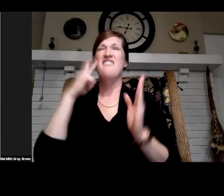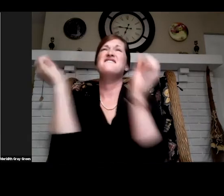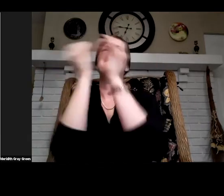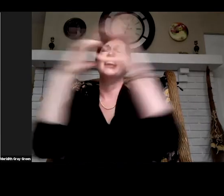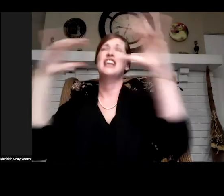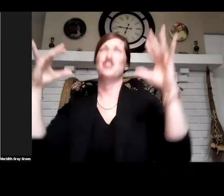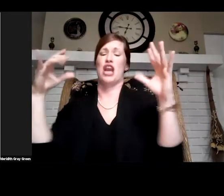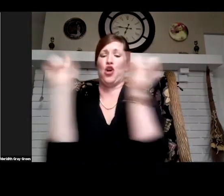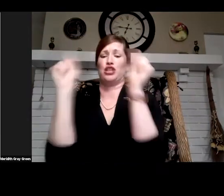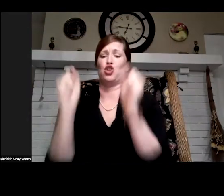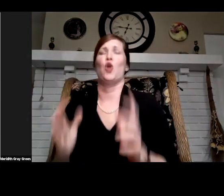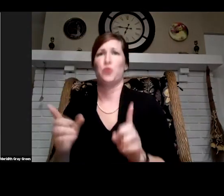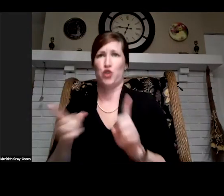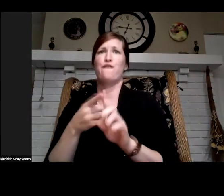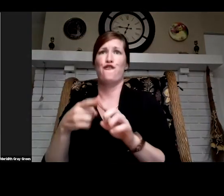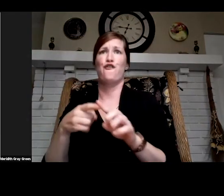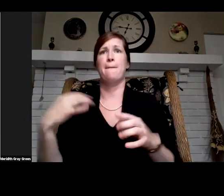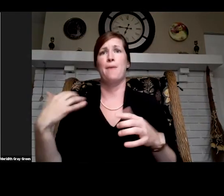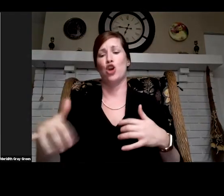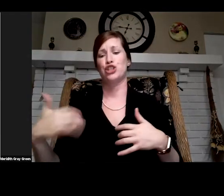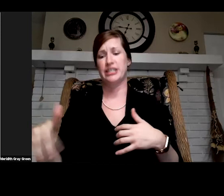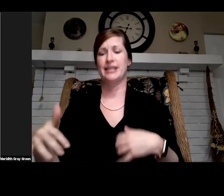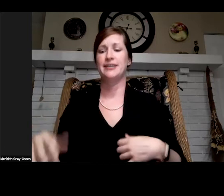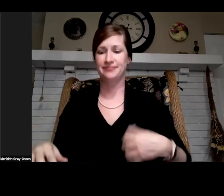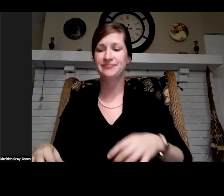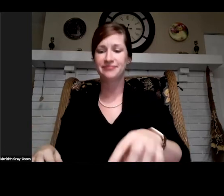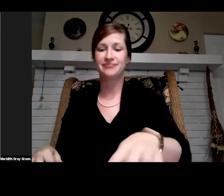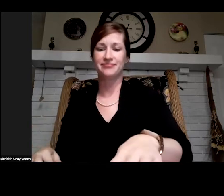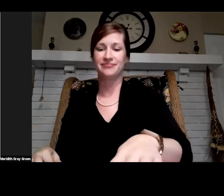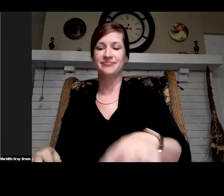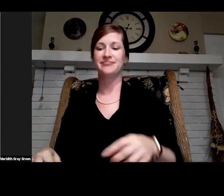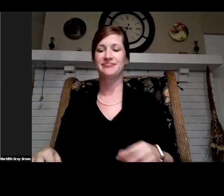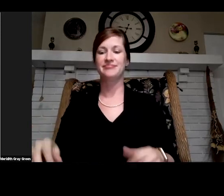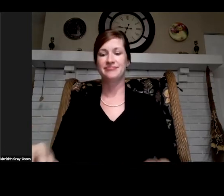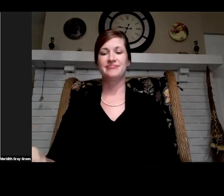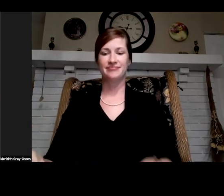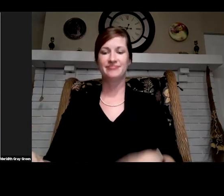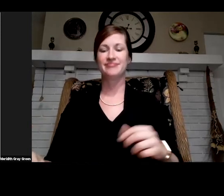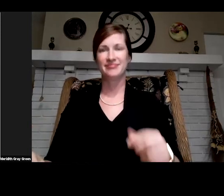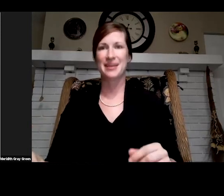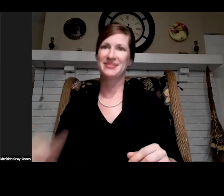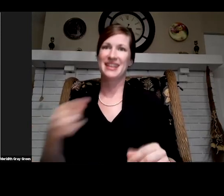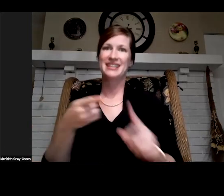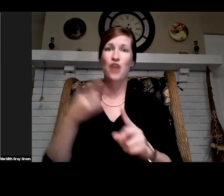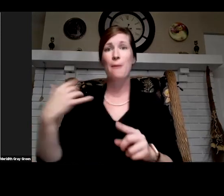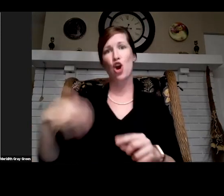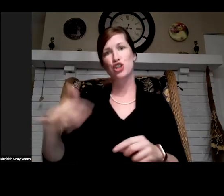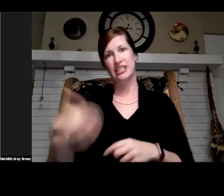This artist had this vision of the sculpture, and it's just amazing.